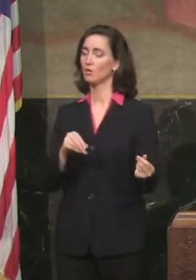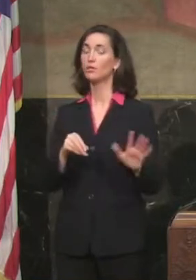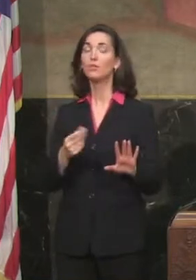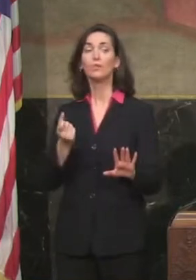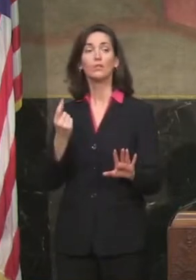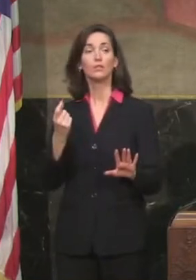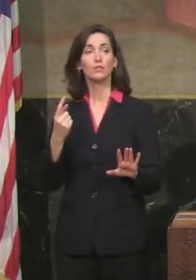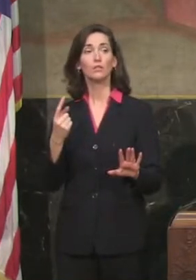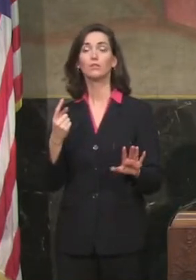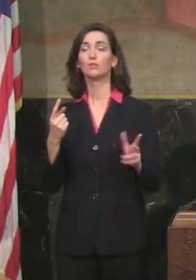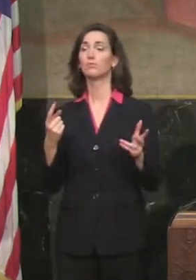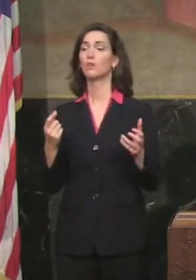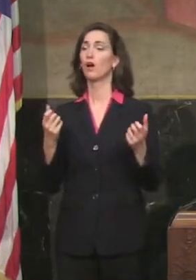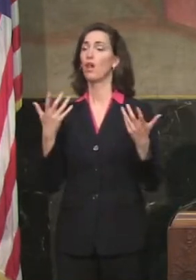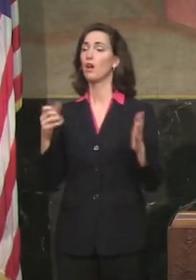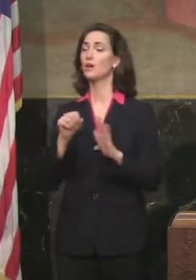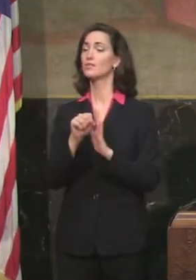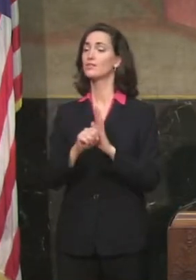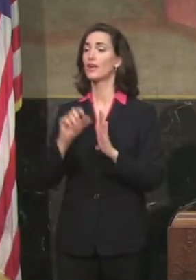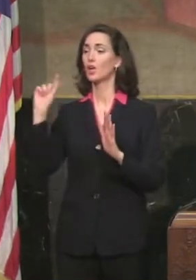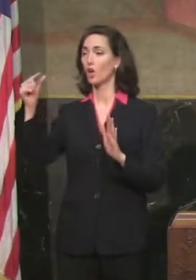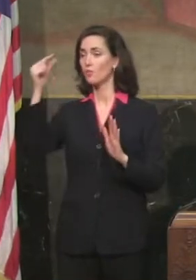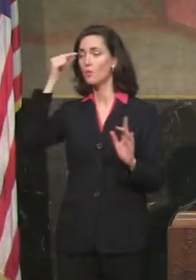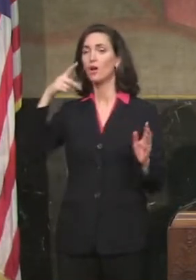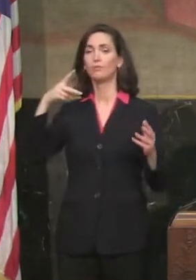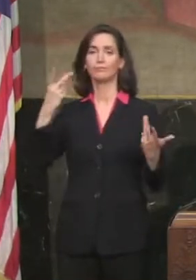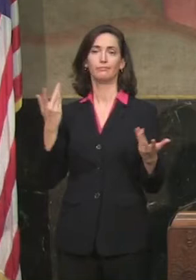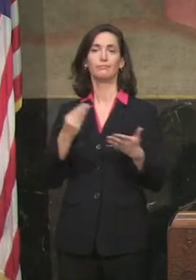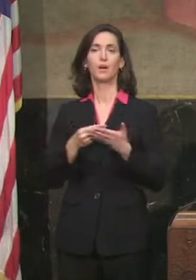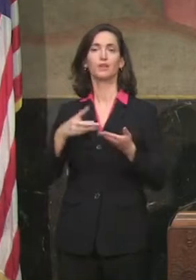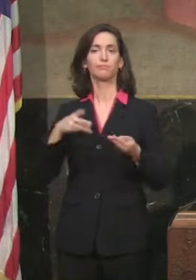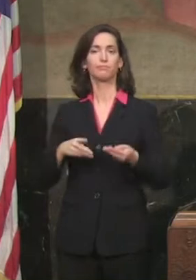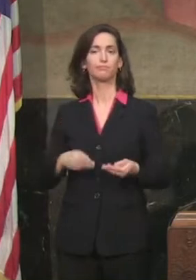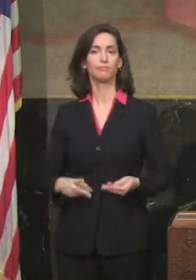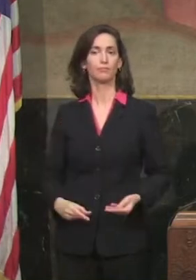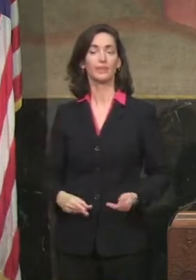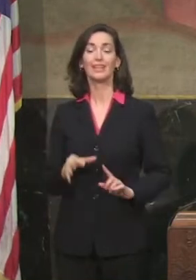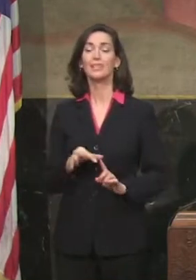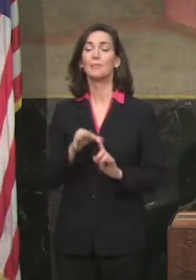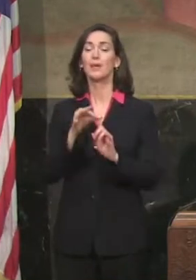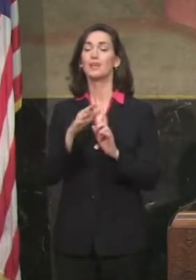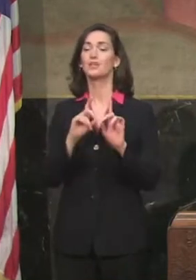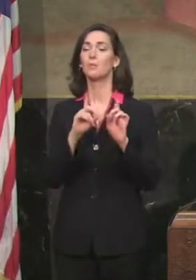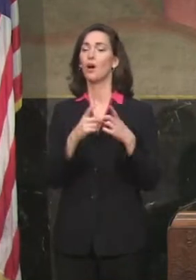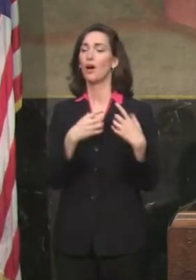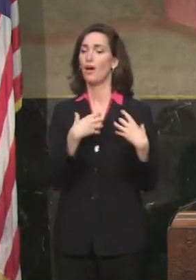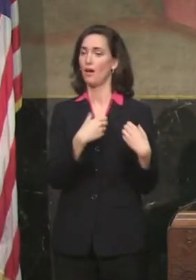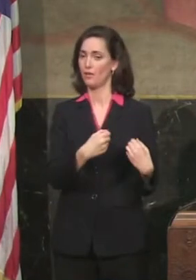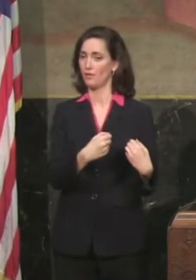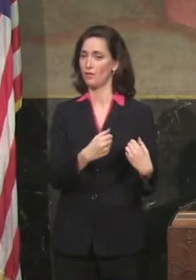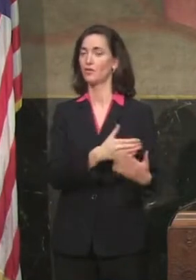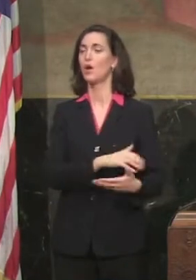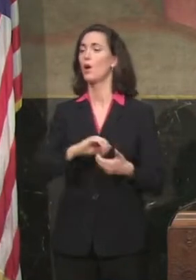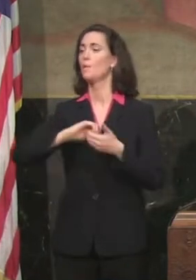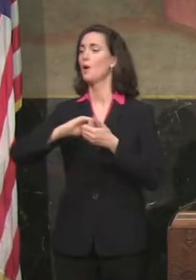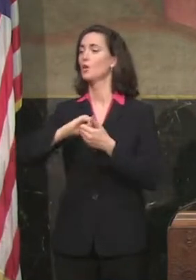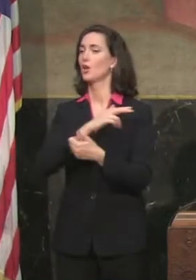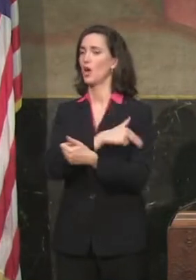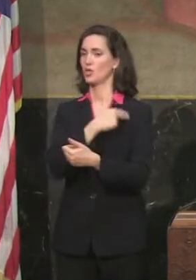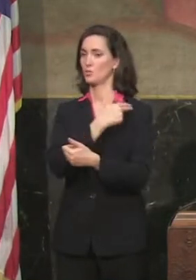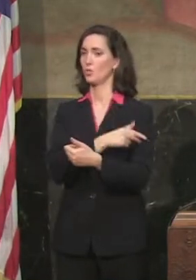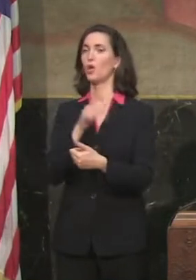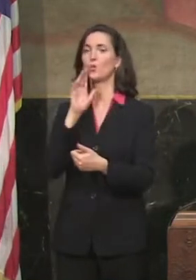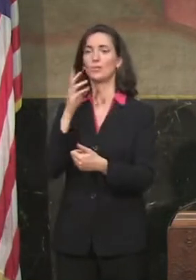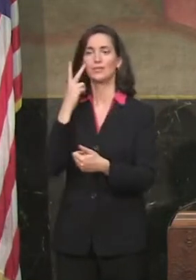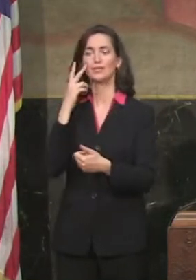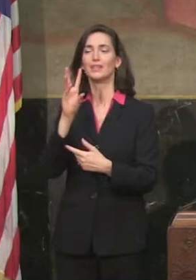cuts across much of state government, especially the Department of Health. Our partner hospitals will see a